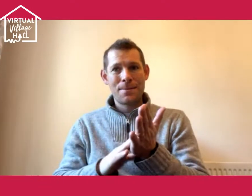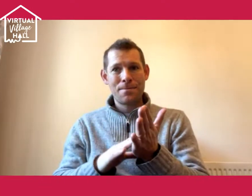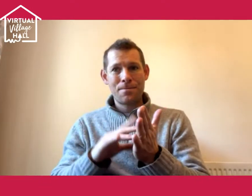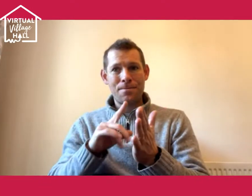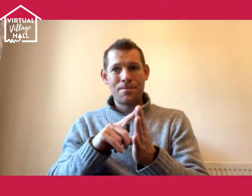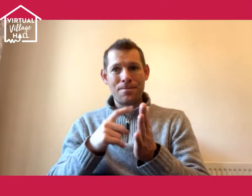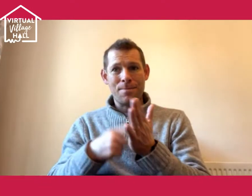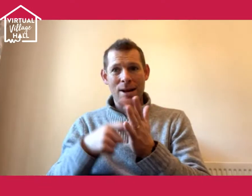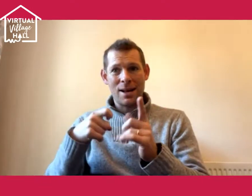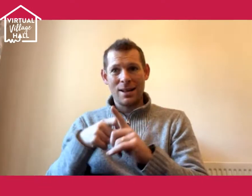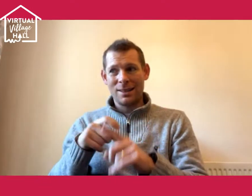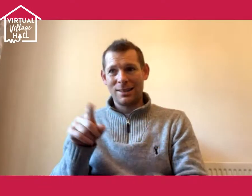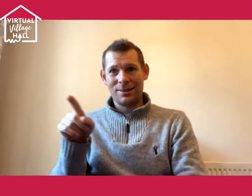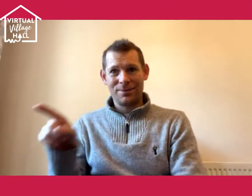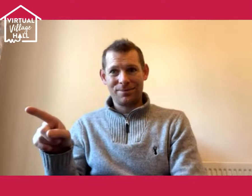and Mark over here.